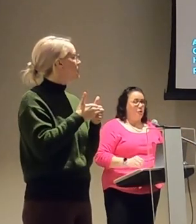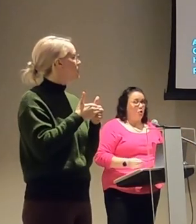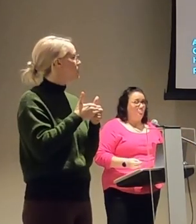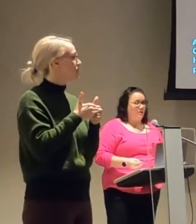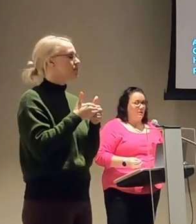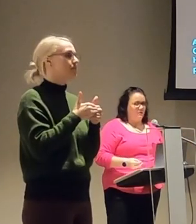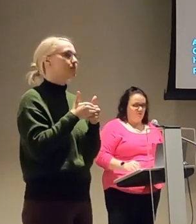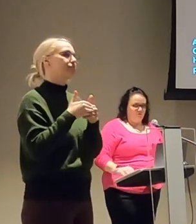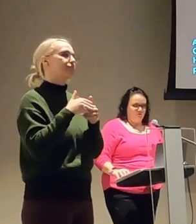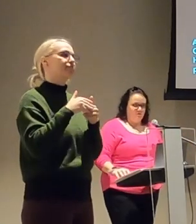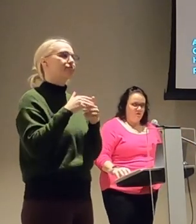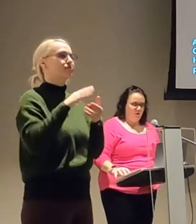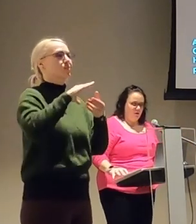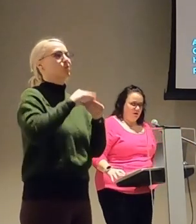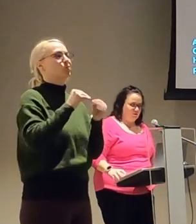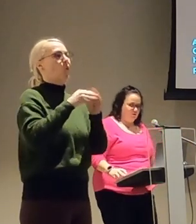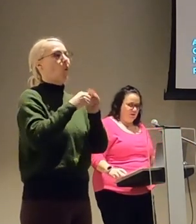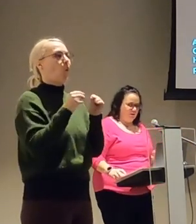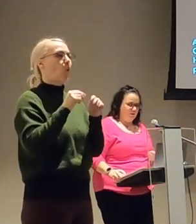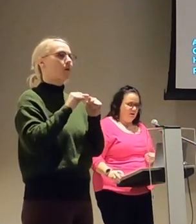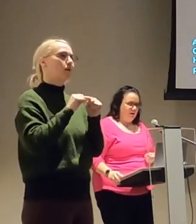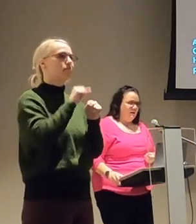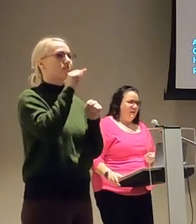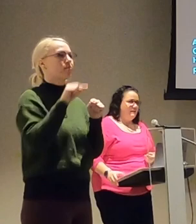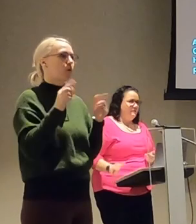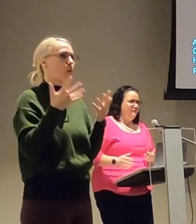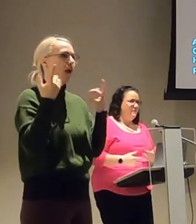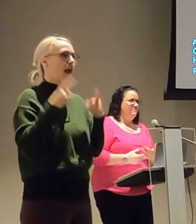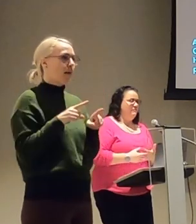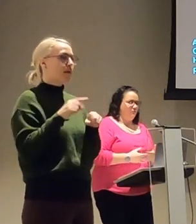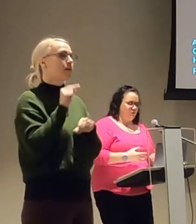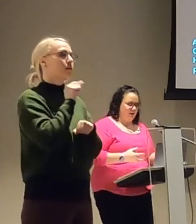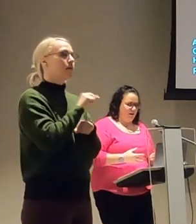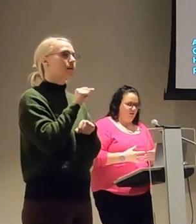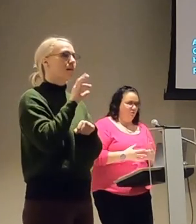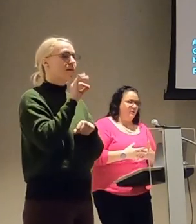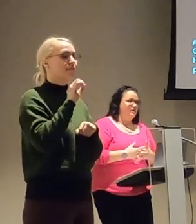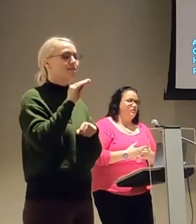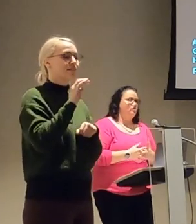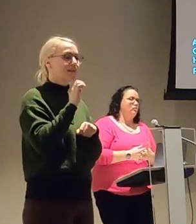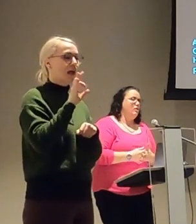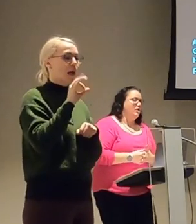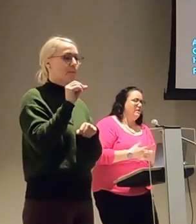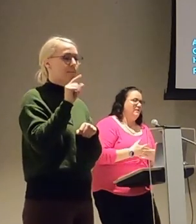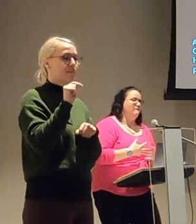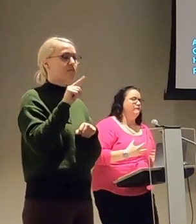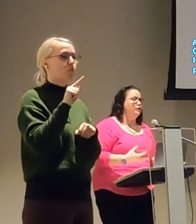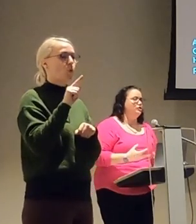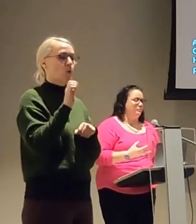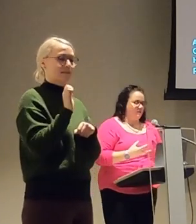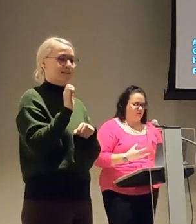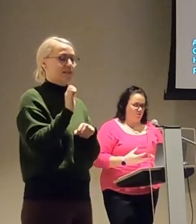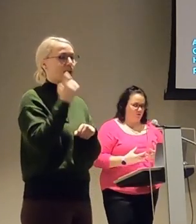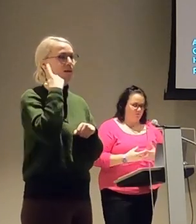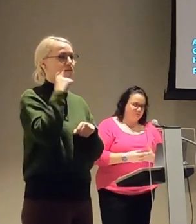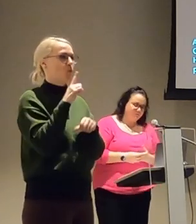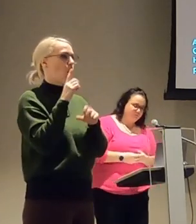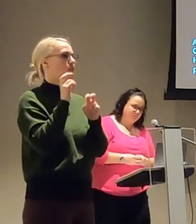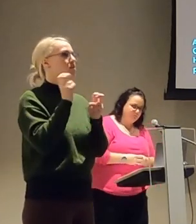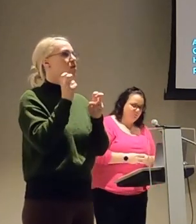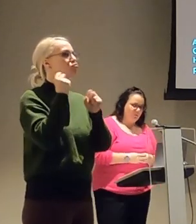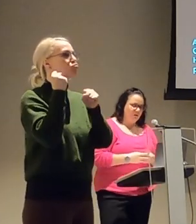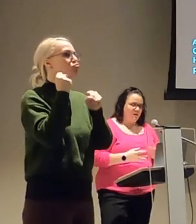kind of trope of Judith is a femme forte, or a strong and virtuous